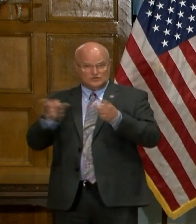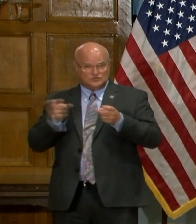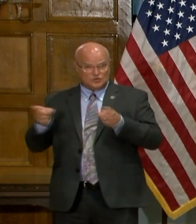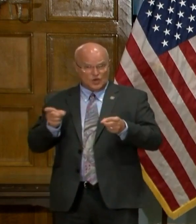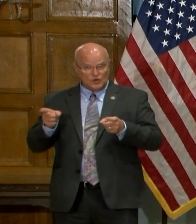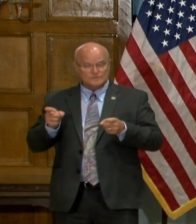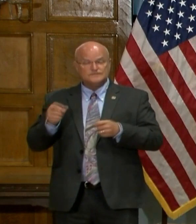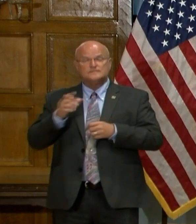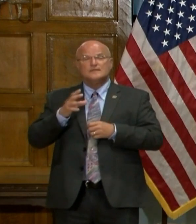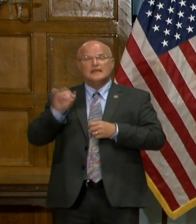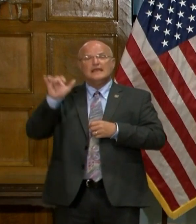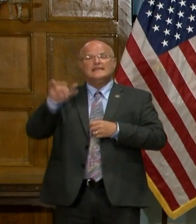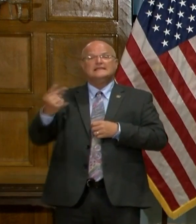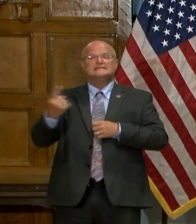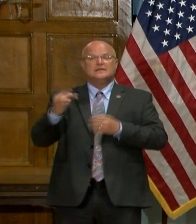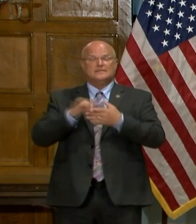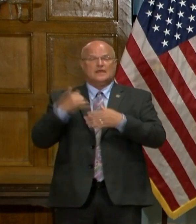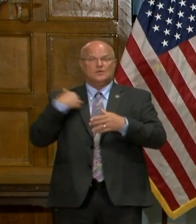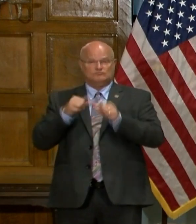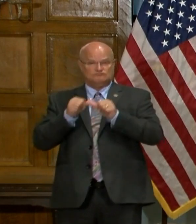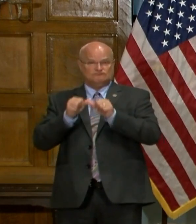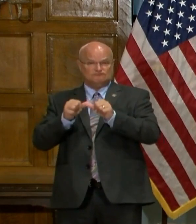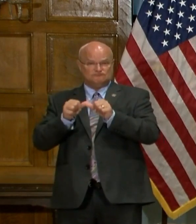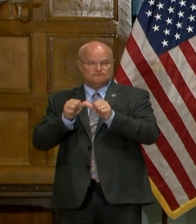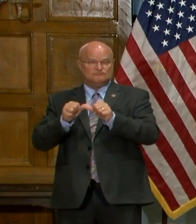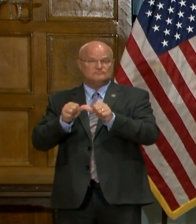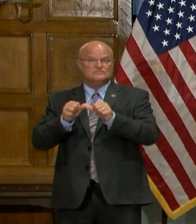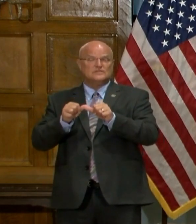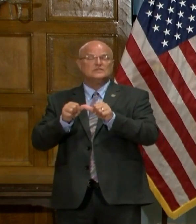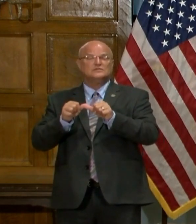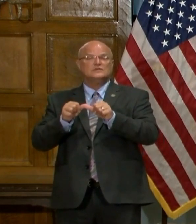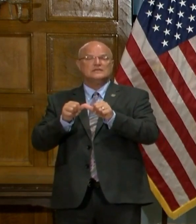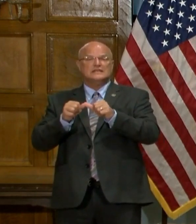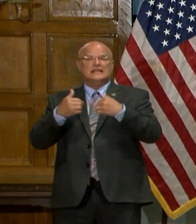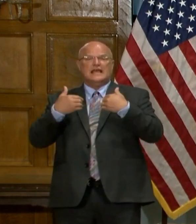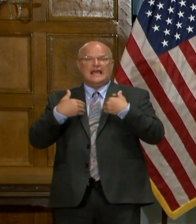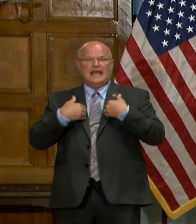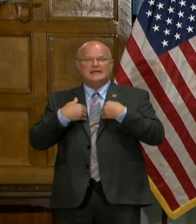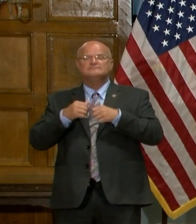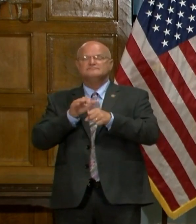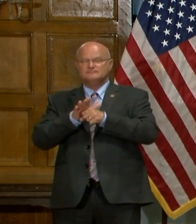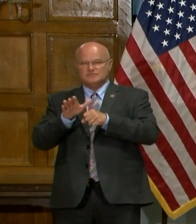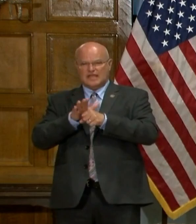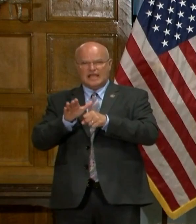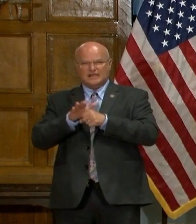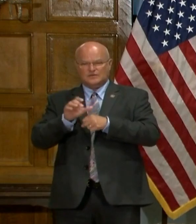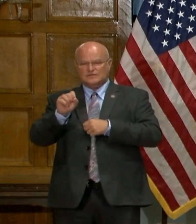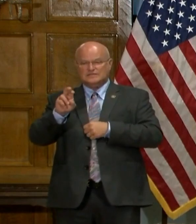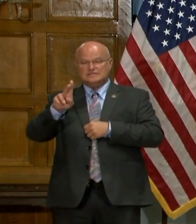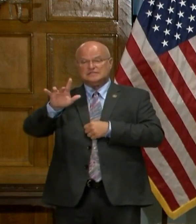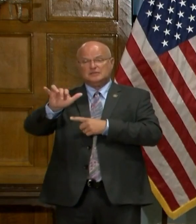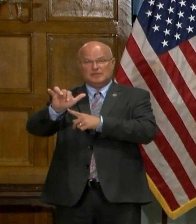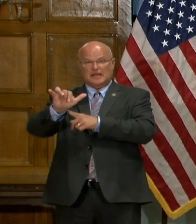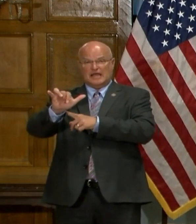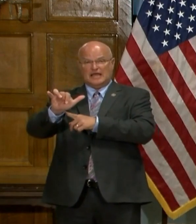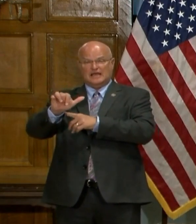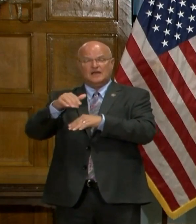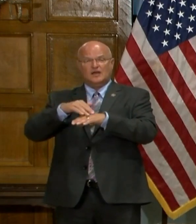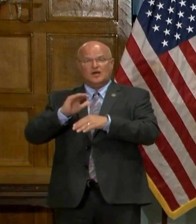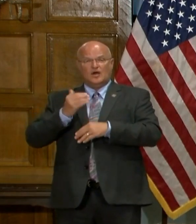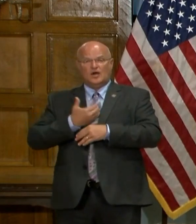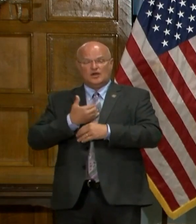control, and that's something that we're continuing to have an adequate supply at this time on our